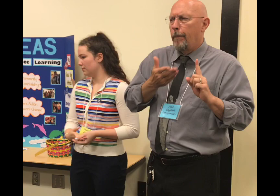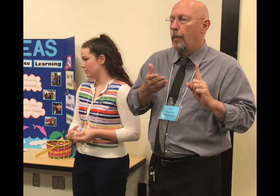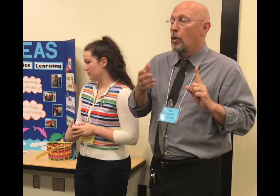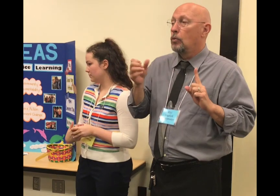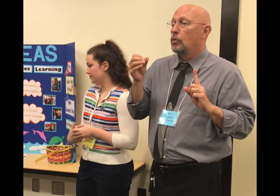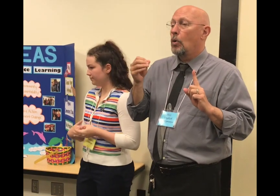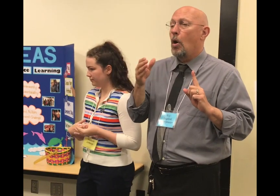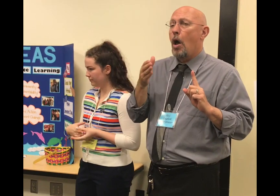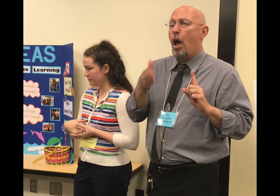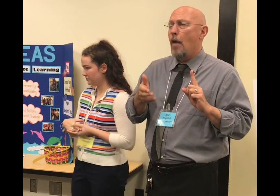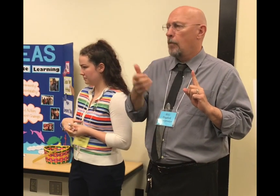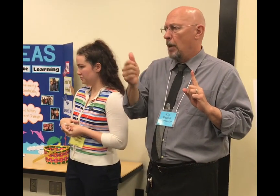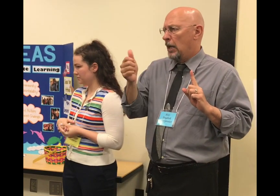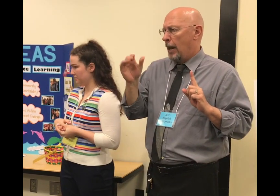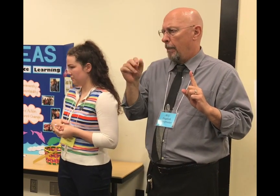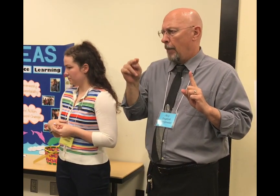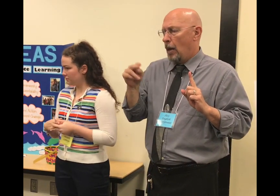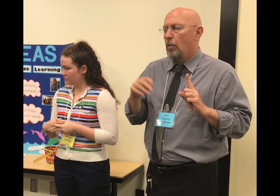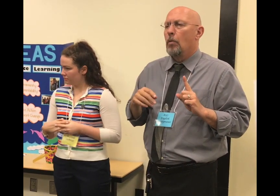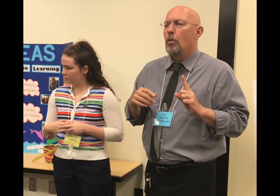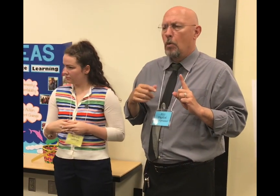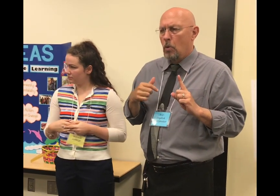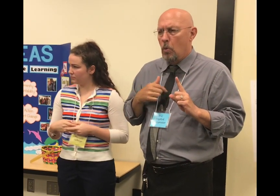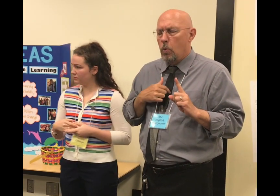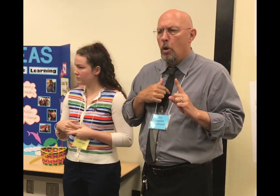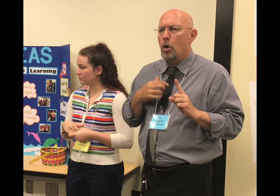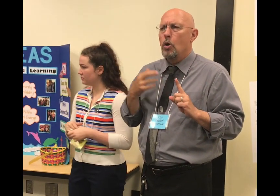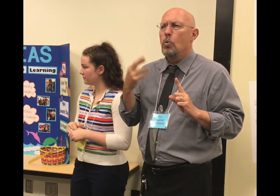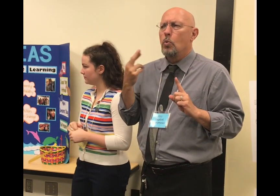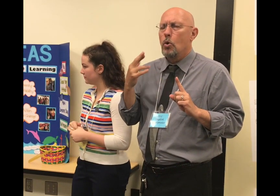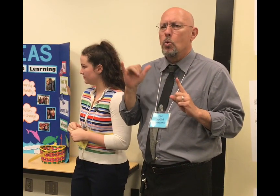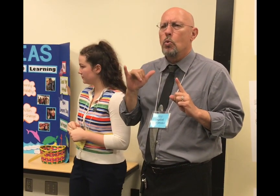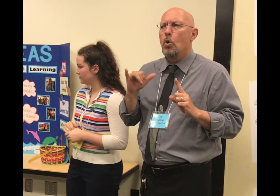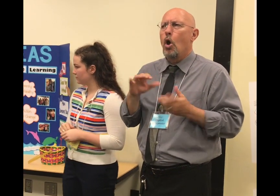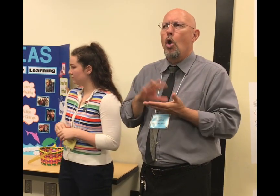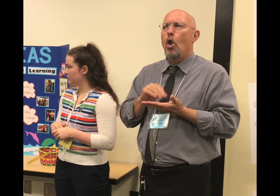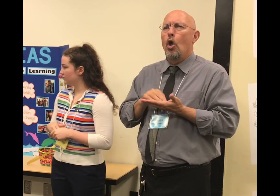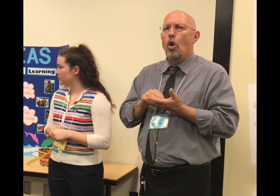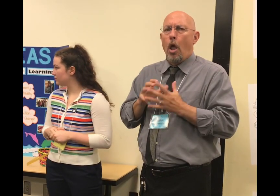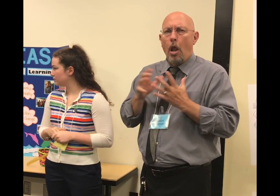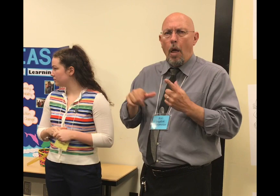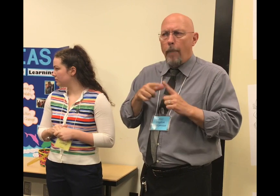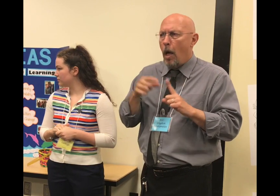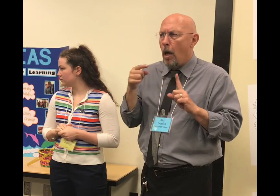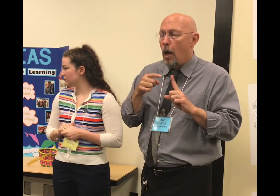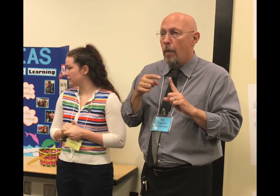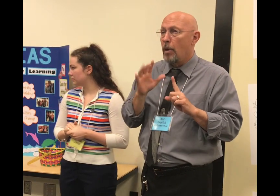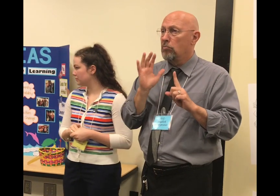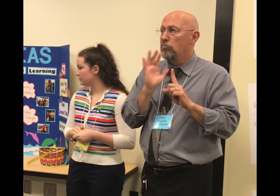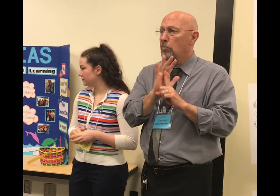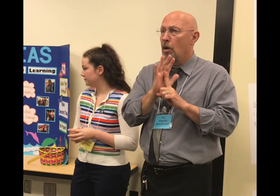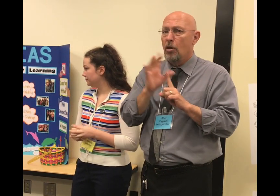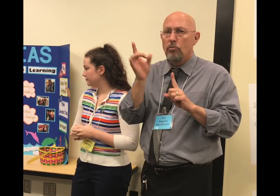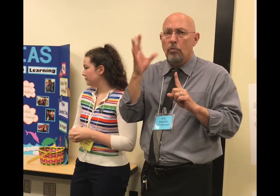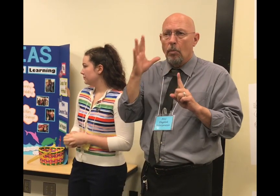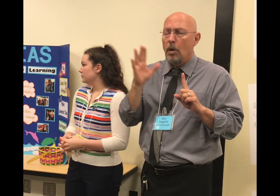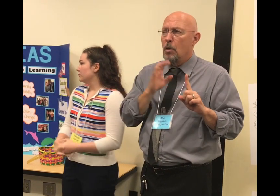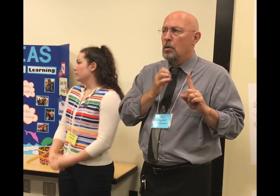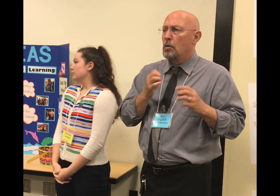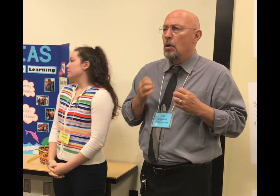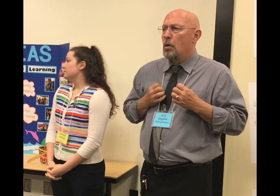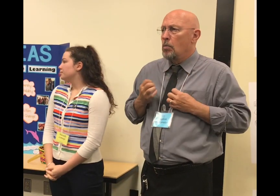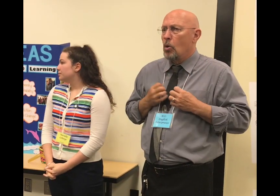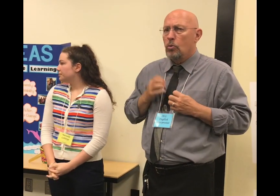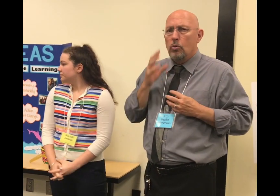so after about 10 minutes, we had learned a lot about this client, including very traumatic and emotional experiences